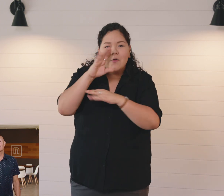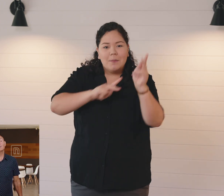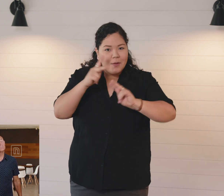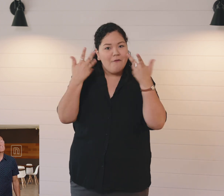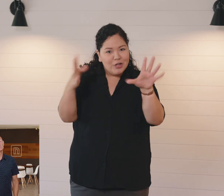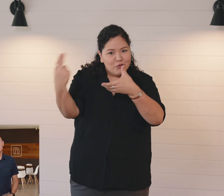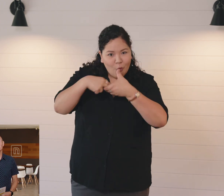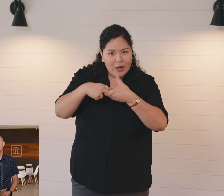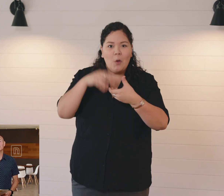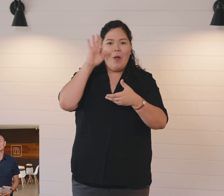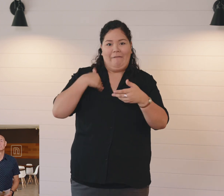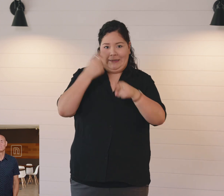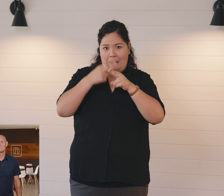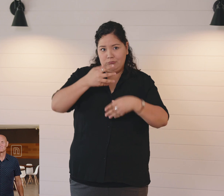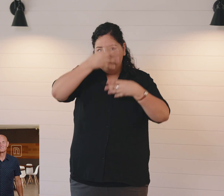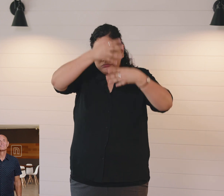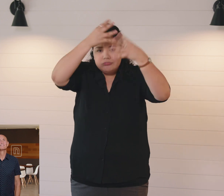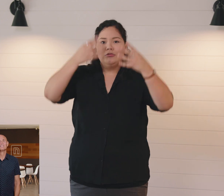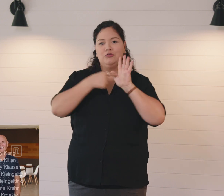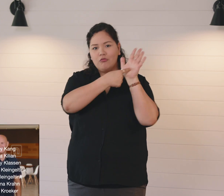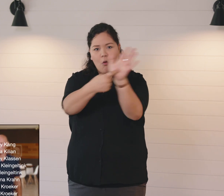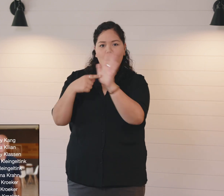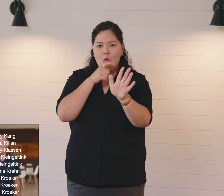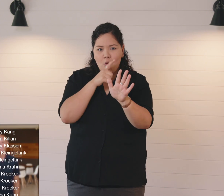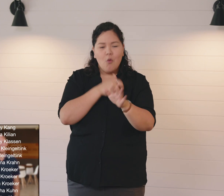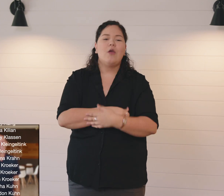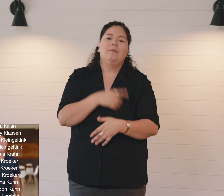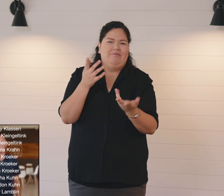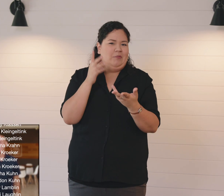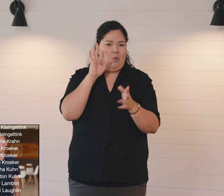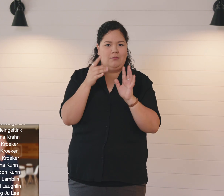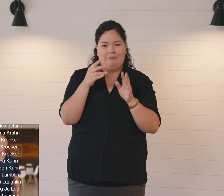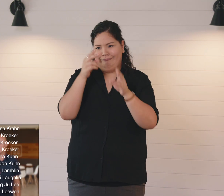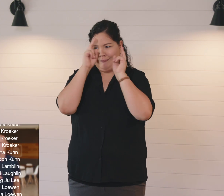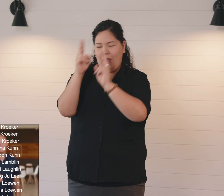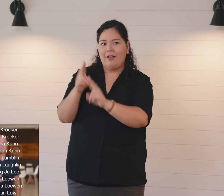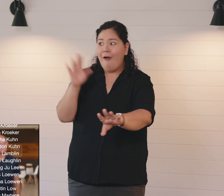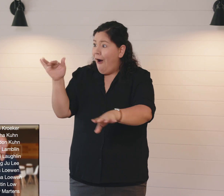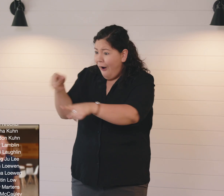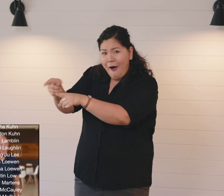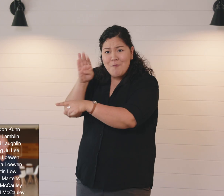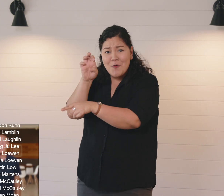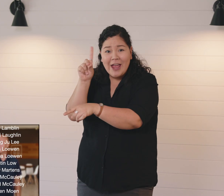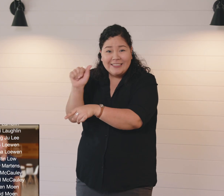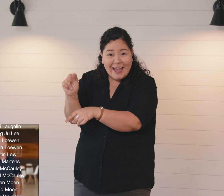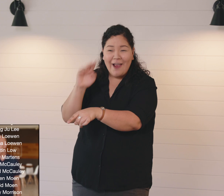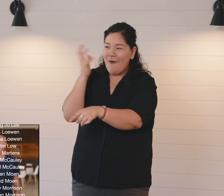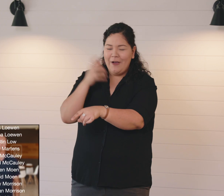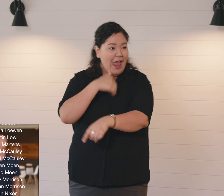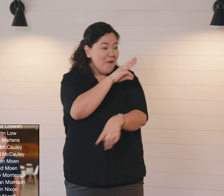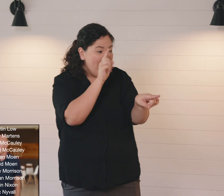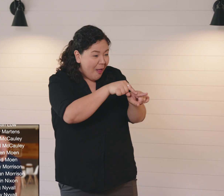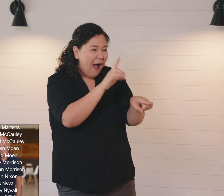100 people joined, and we're going to have their names scroll either up or down, and that's what we'll do for them. And Brendan Kuhn, invited him? And